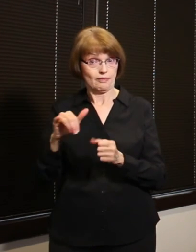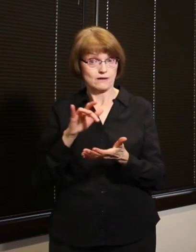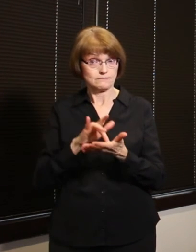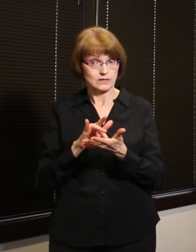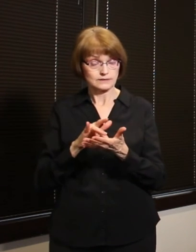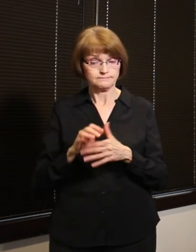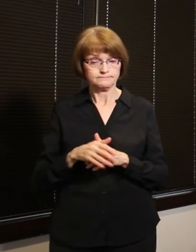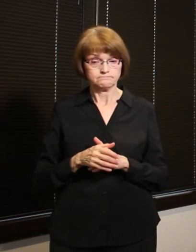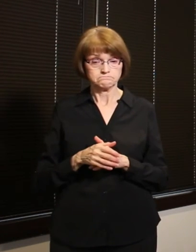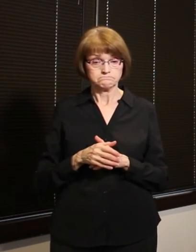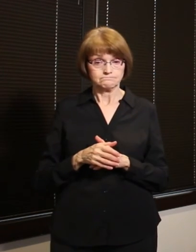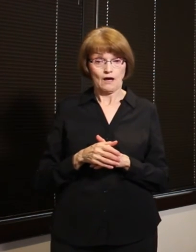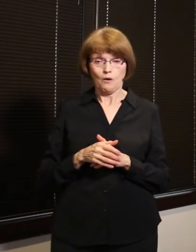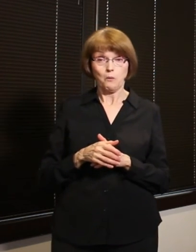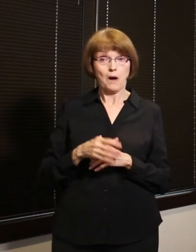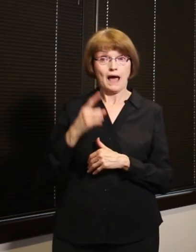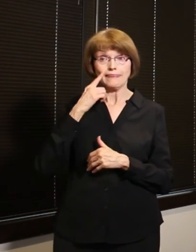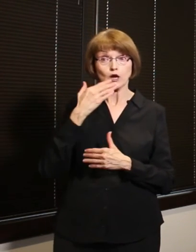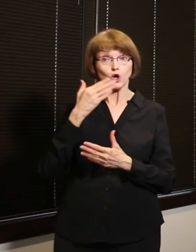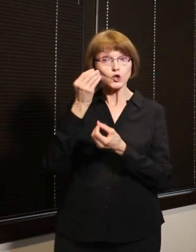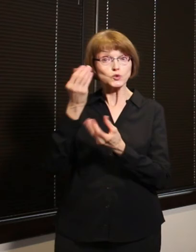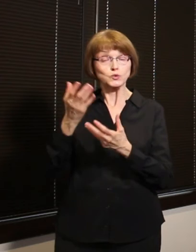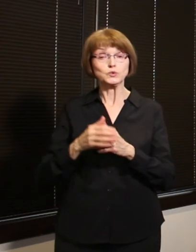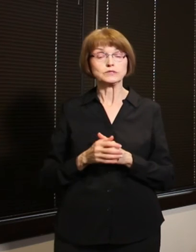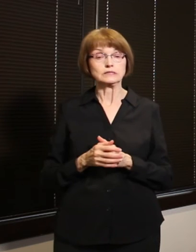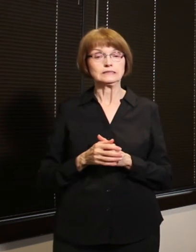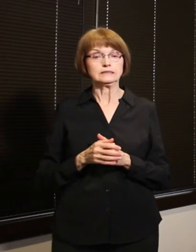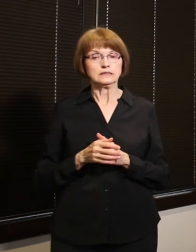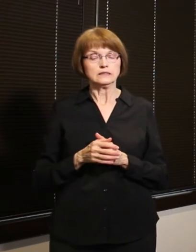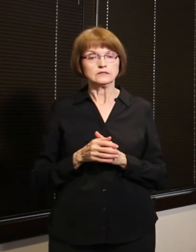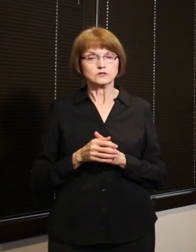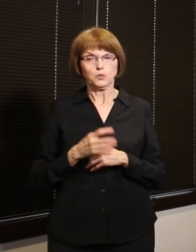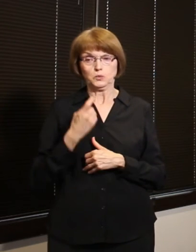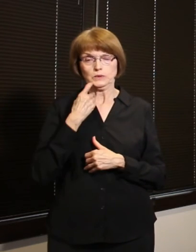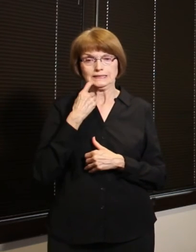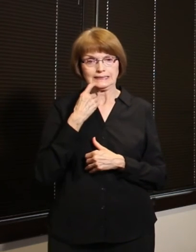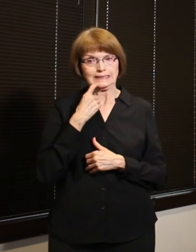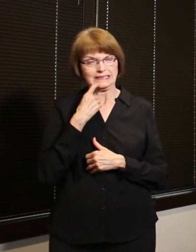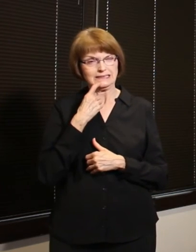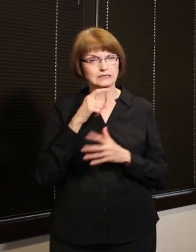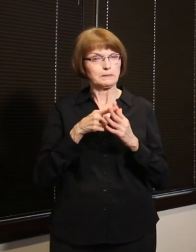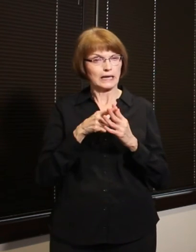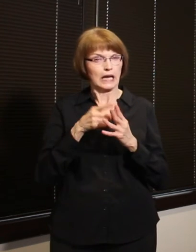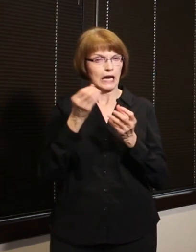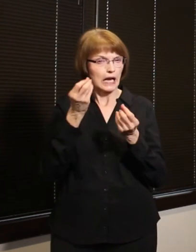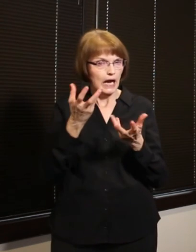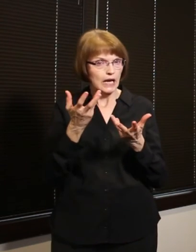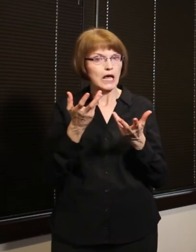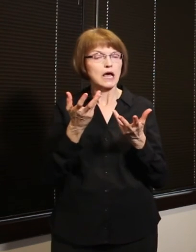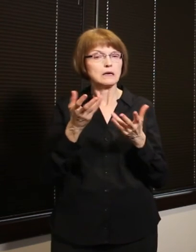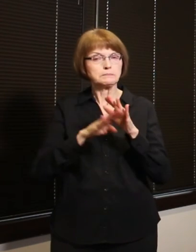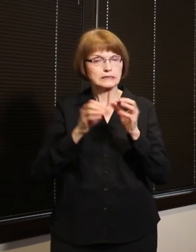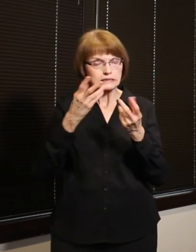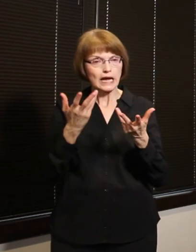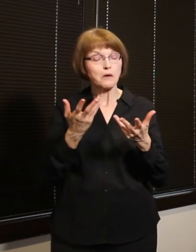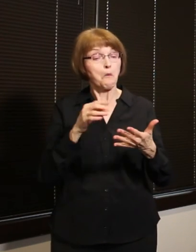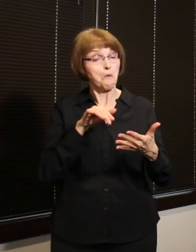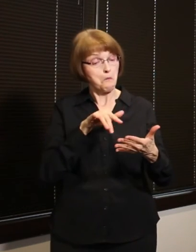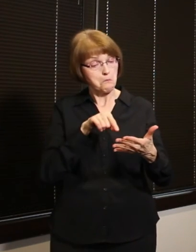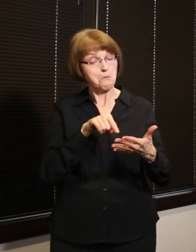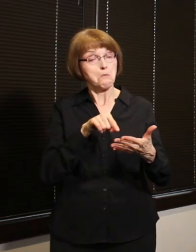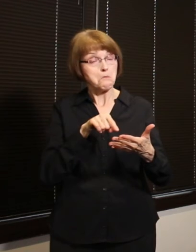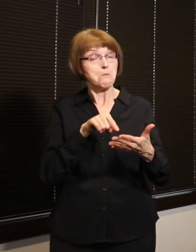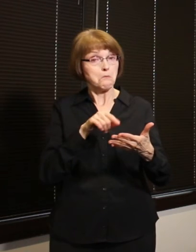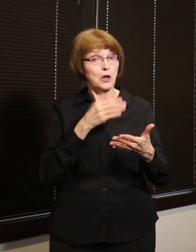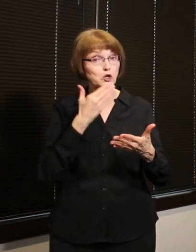My reaction to that is that it's good news. There was some preliminary data that came out that was very promising. I think most people saw or